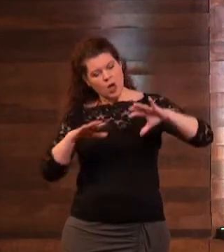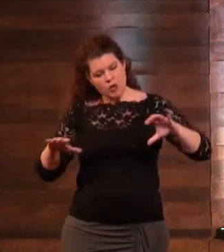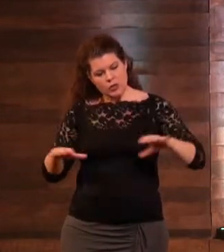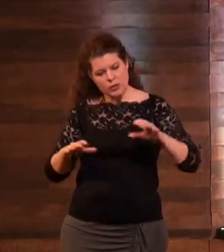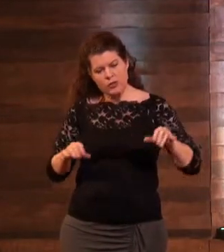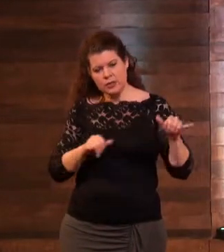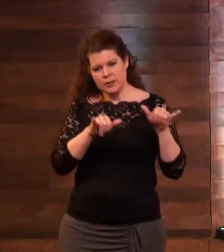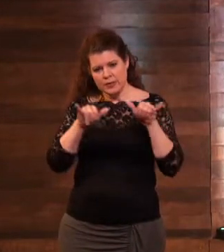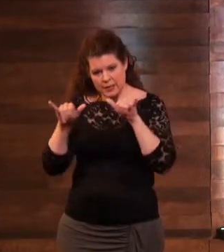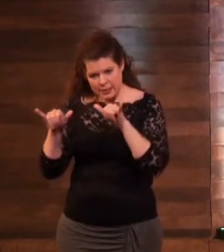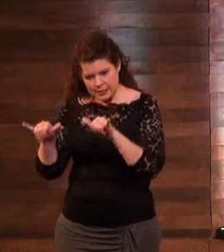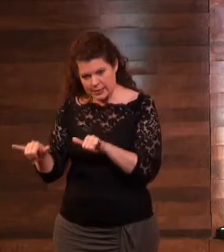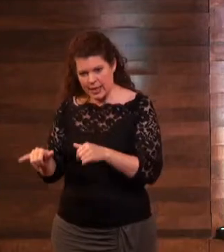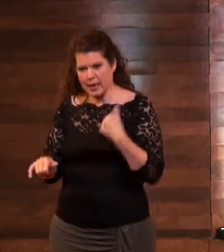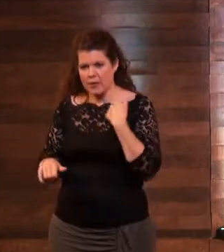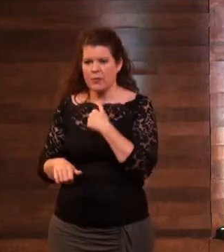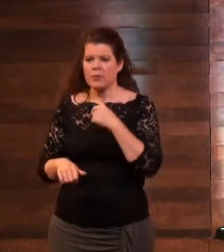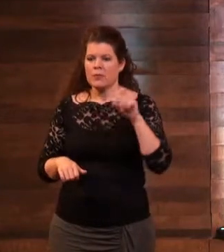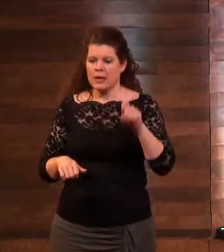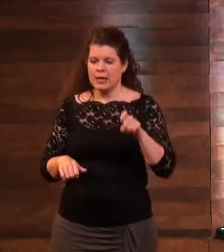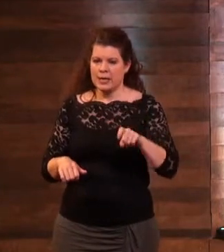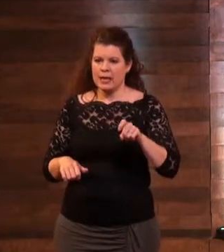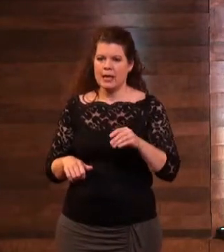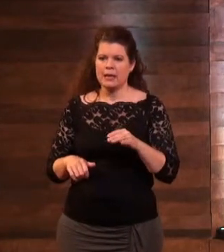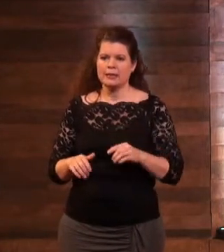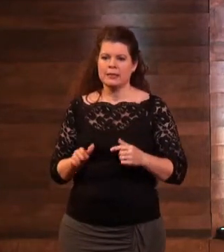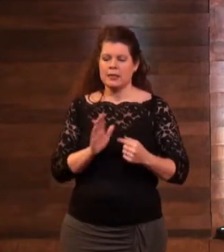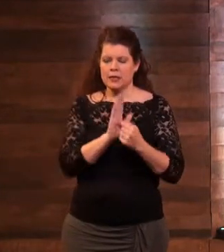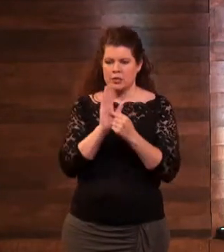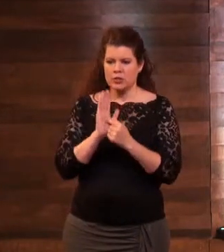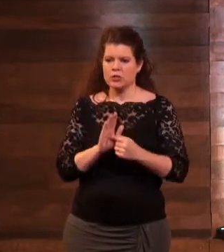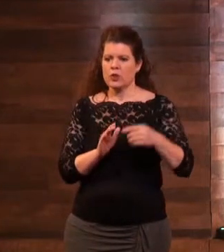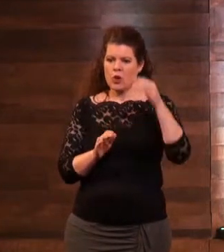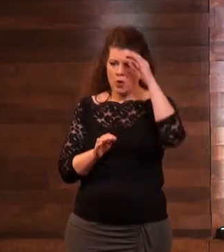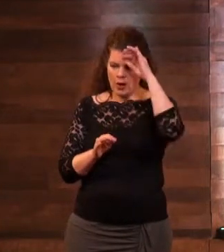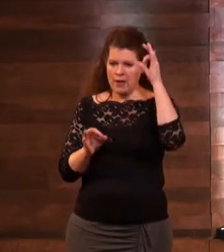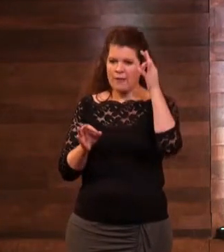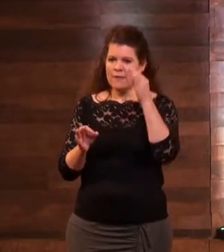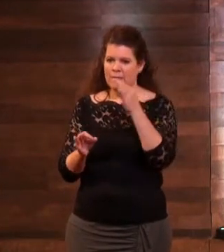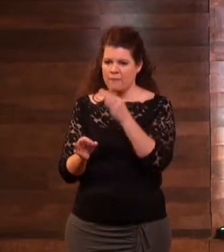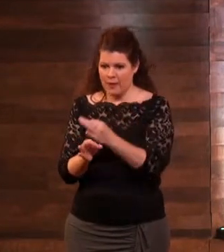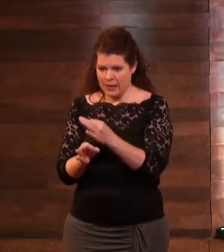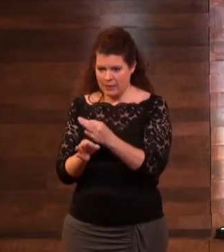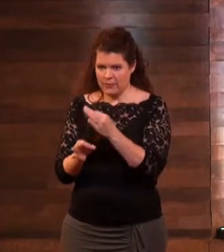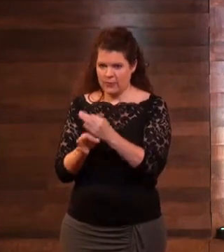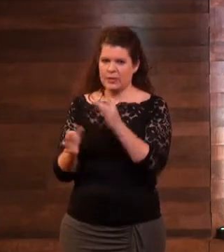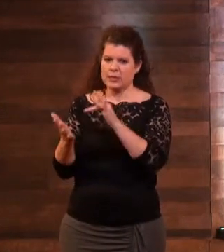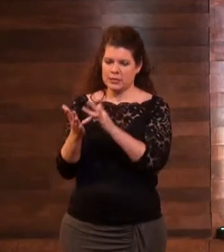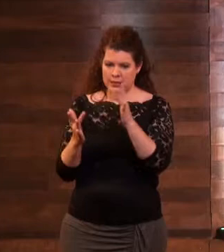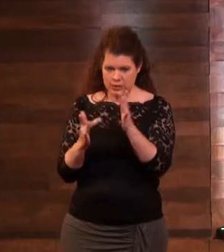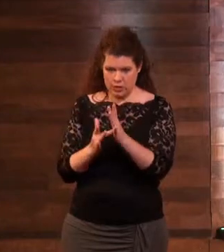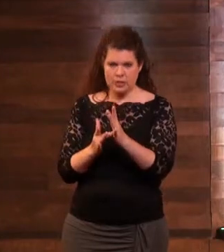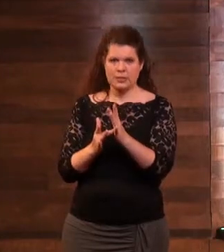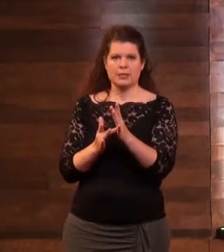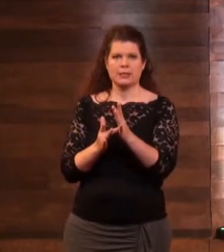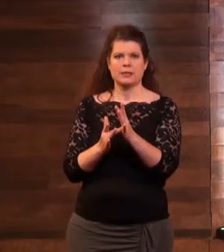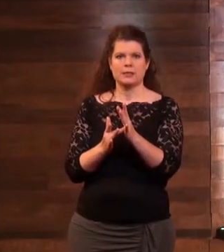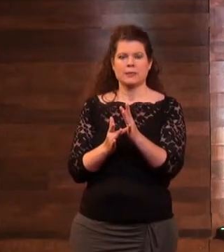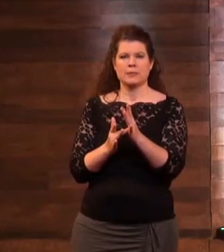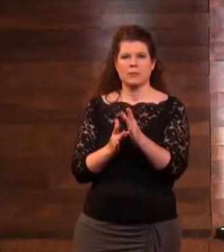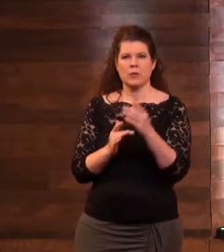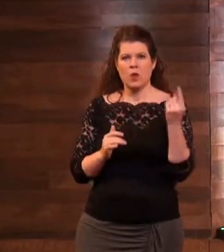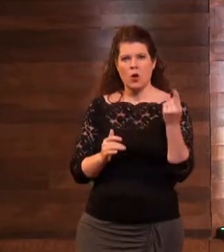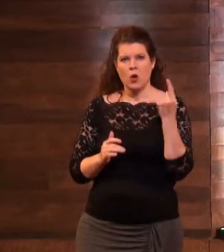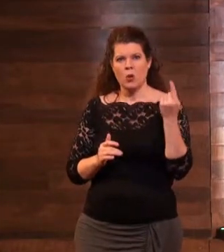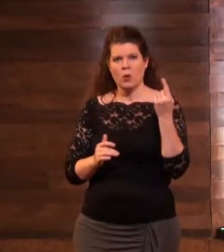Jesus in public spaces. Other standard things we can do to be a light, you've heard these before. When someone's going through a tough time, offer a